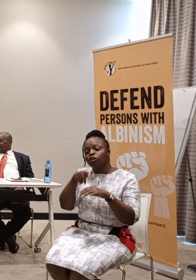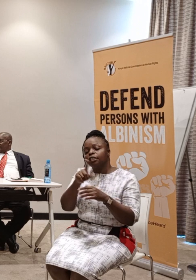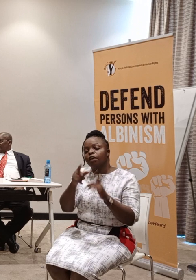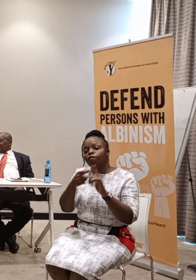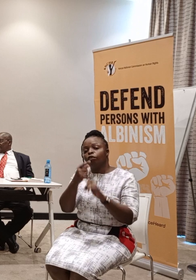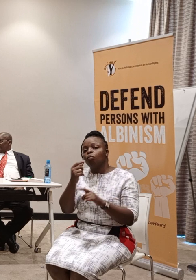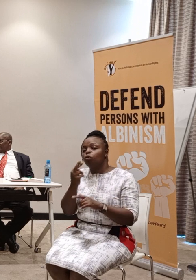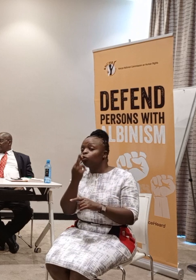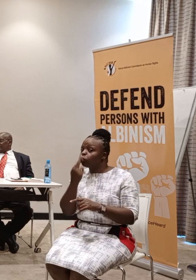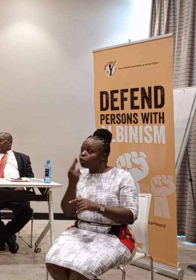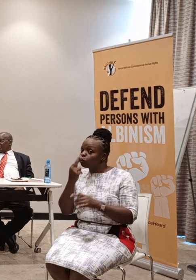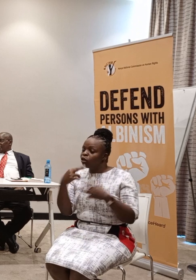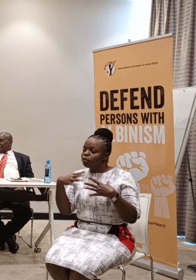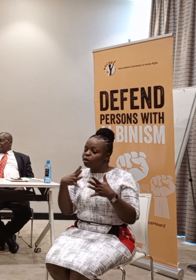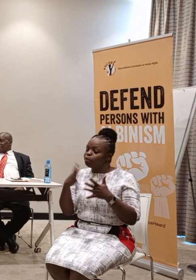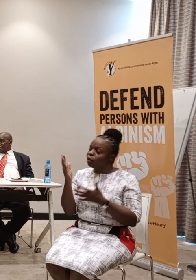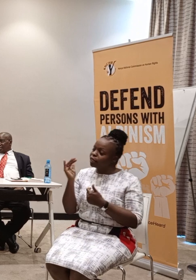to have a twang.